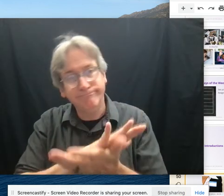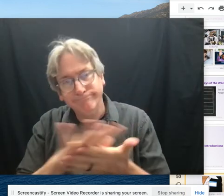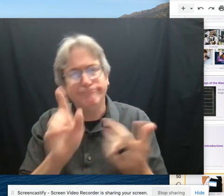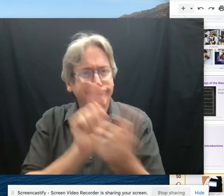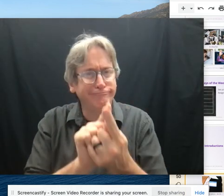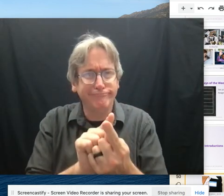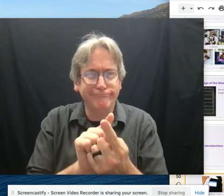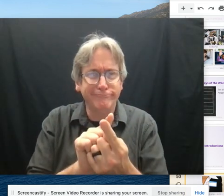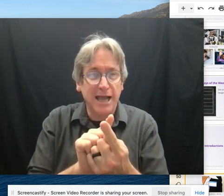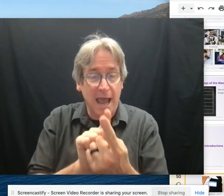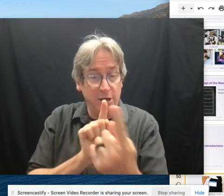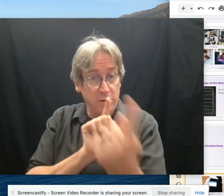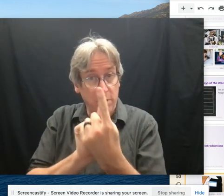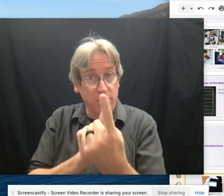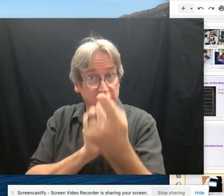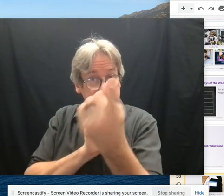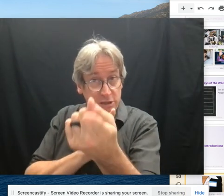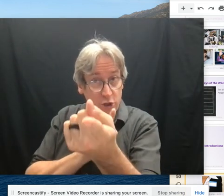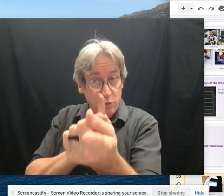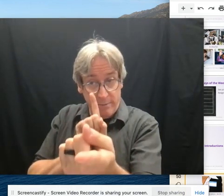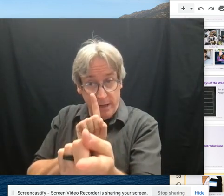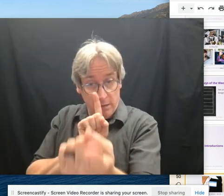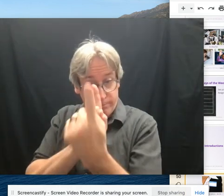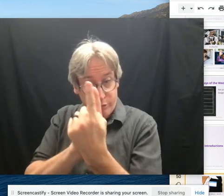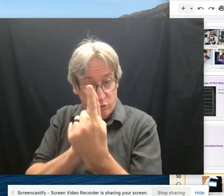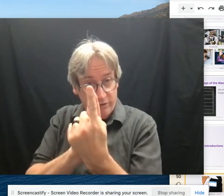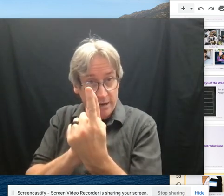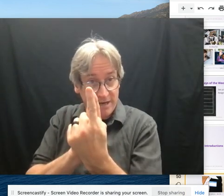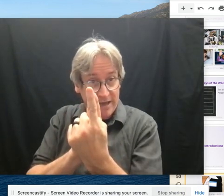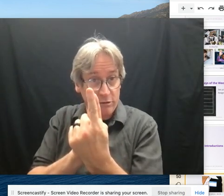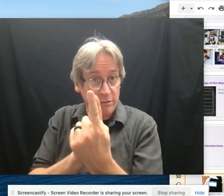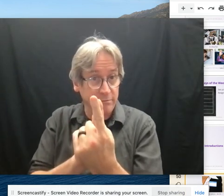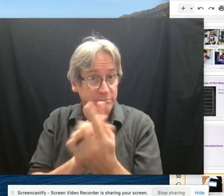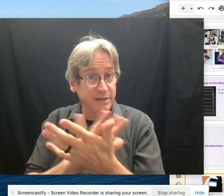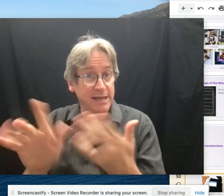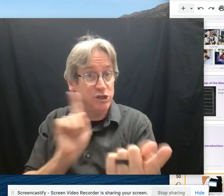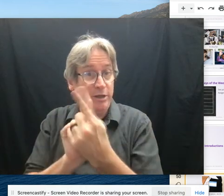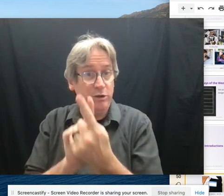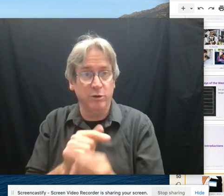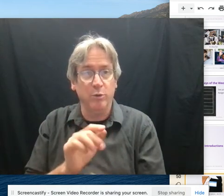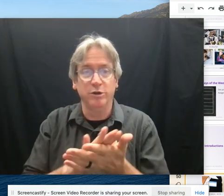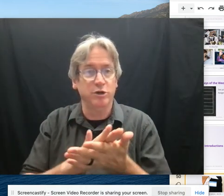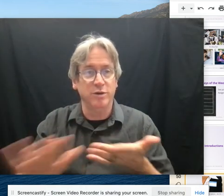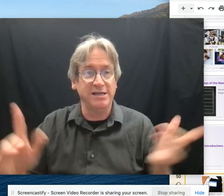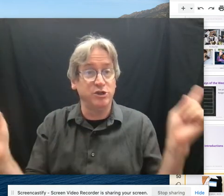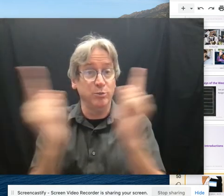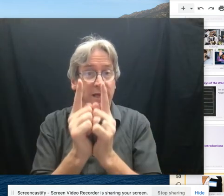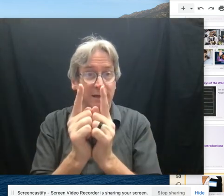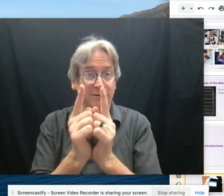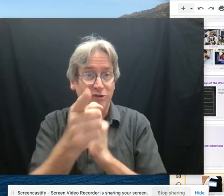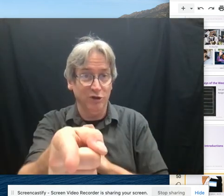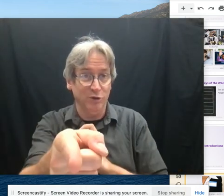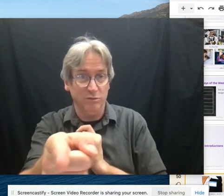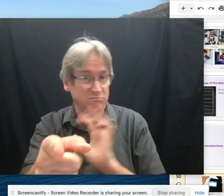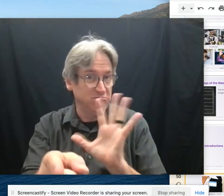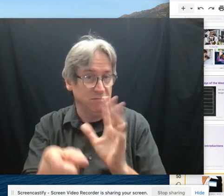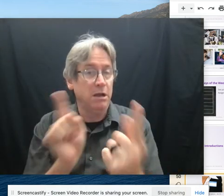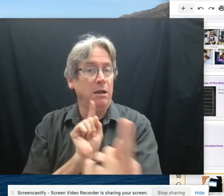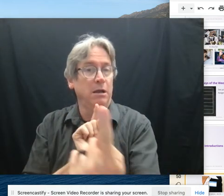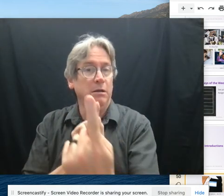you. And remember, it's you and me, they come together, right? Nice to meet you. You wouldn't do nice to meet